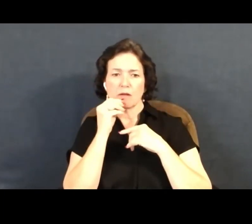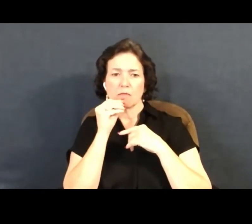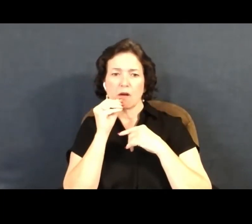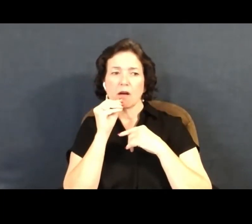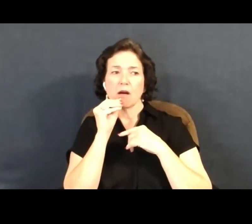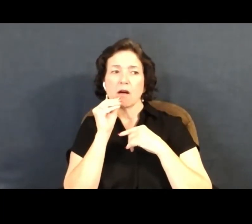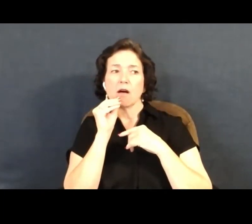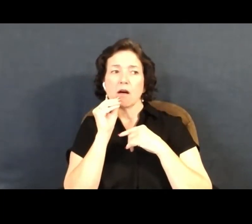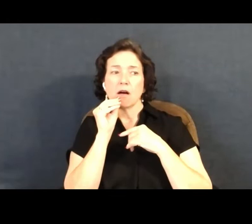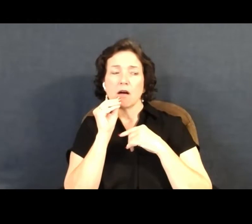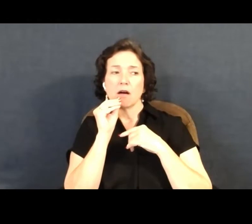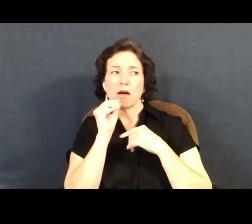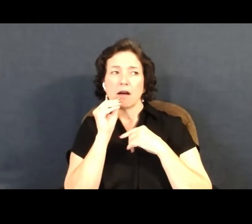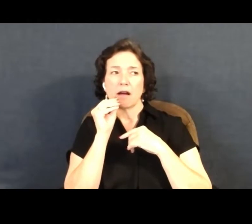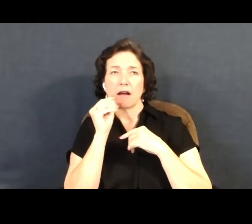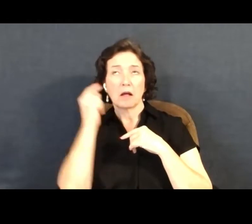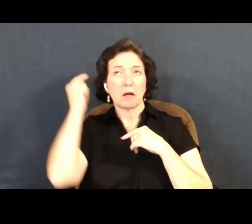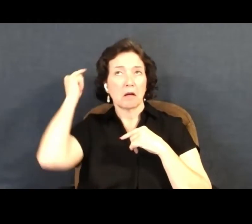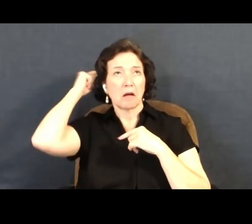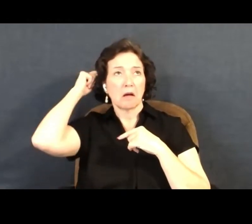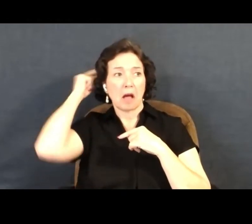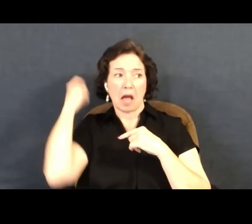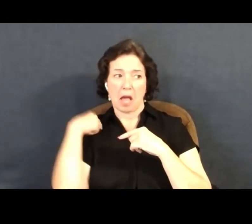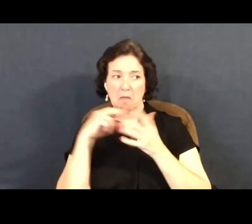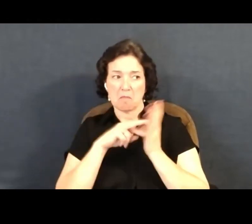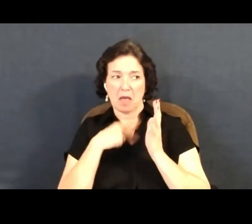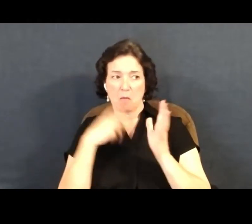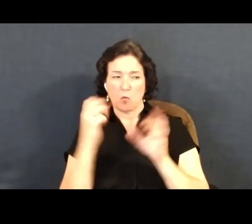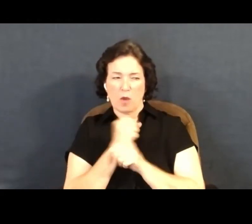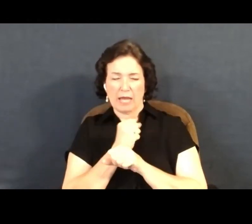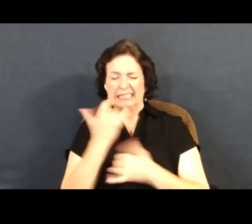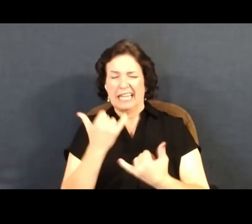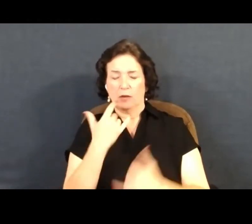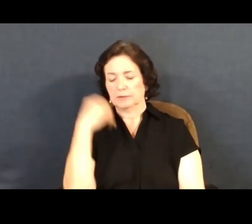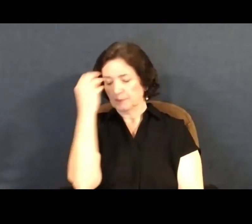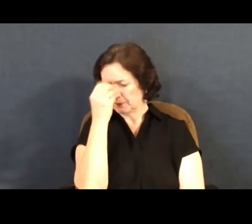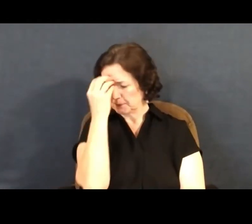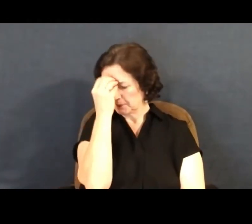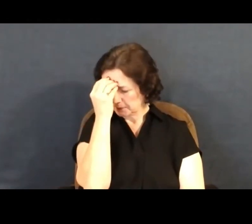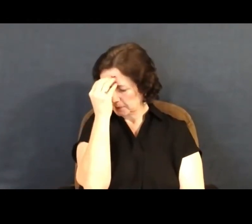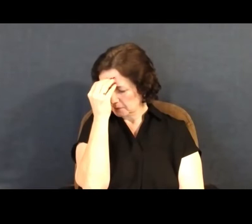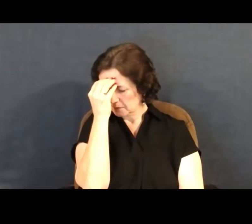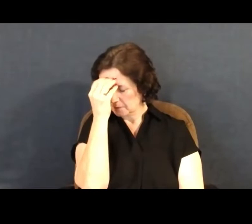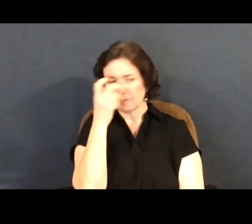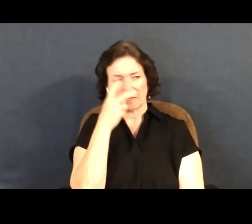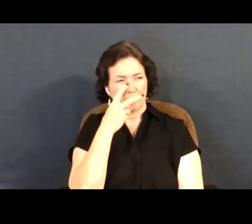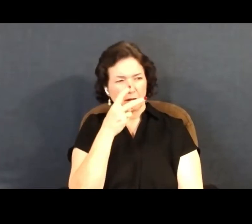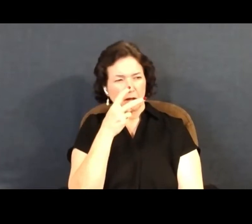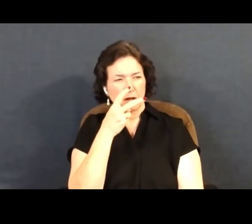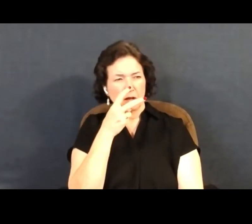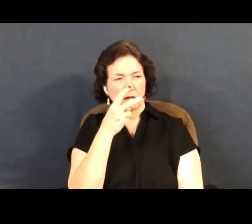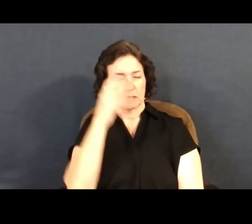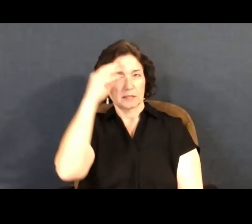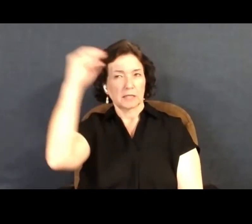upturned and winning, he thought. Now he racked his brains, and with that he saw a shaft of